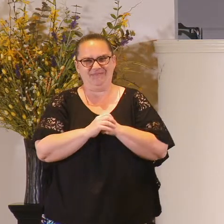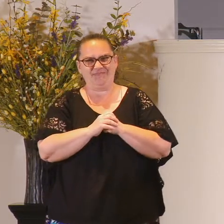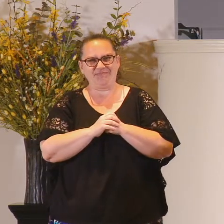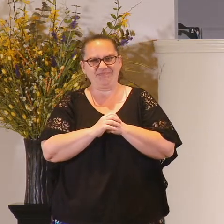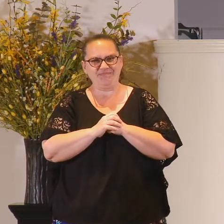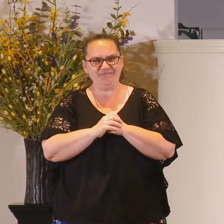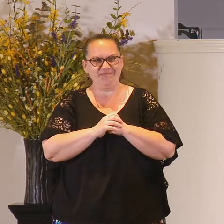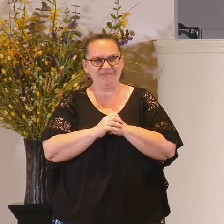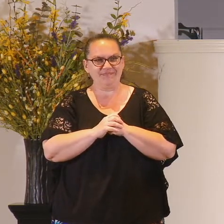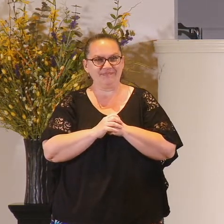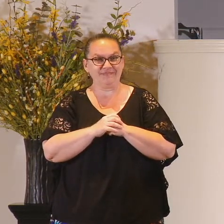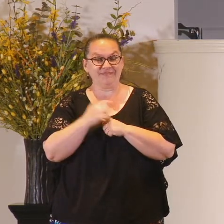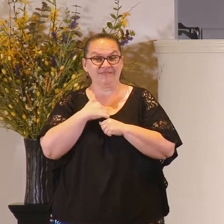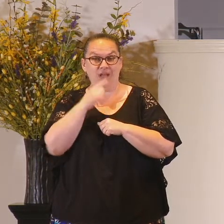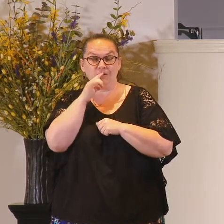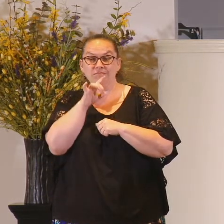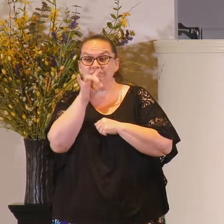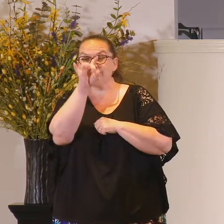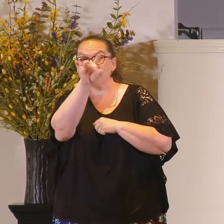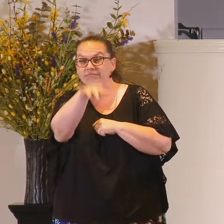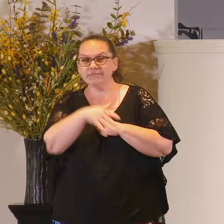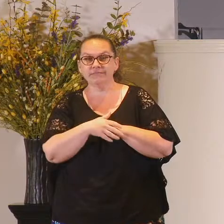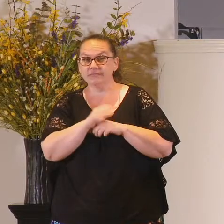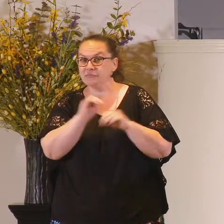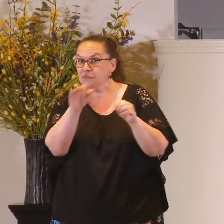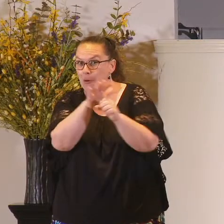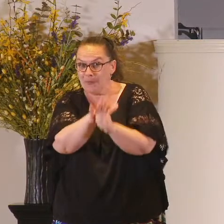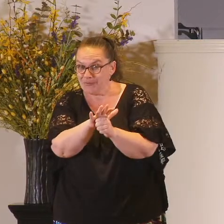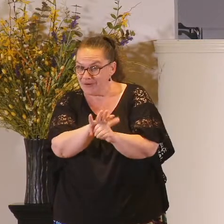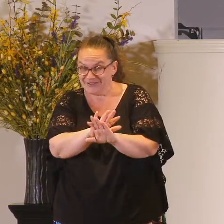So I'm just going to throw this out there, no pressure.